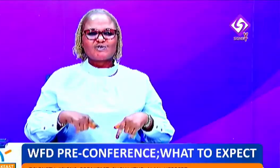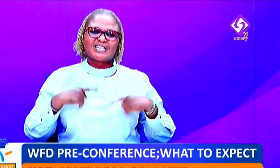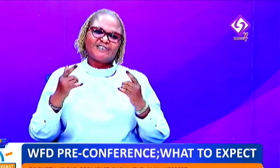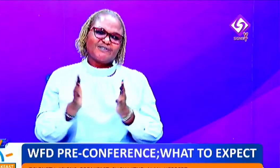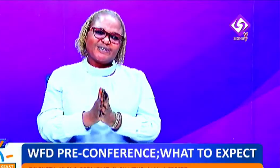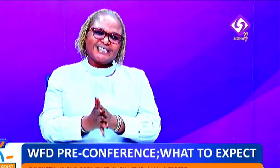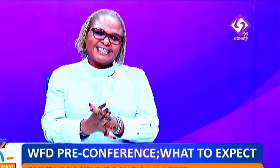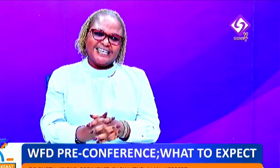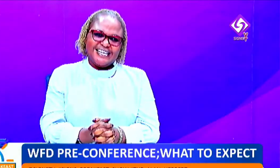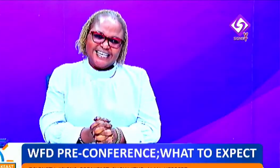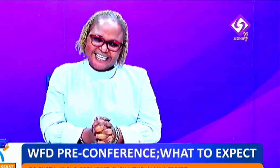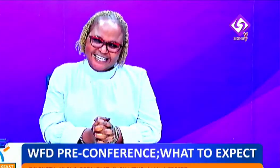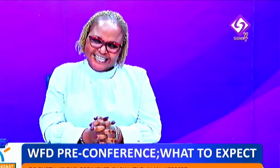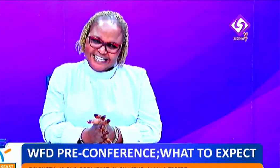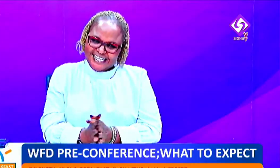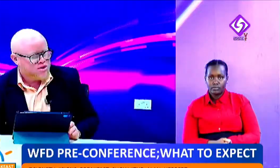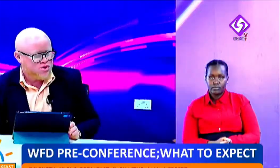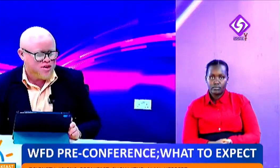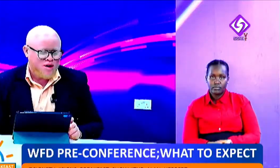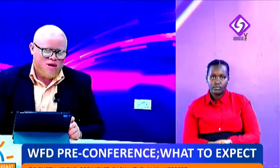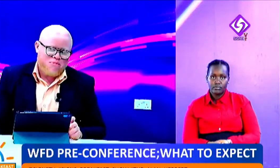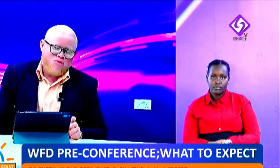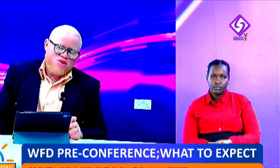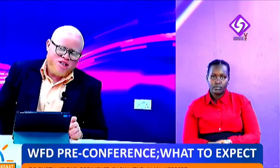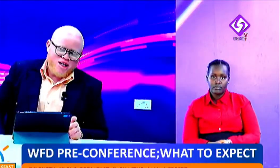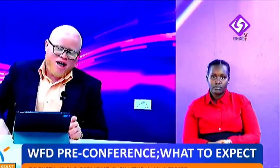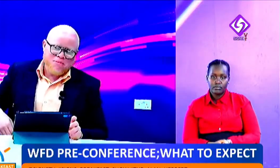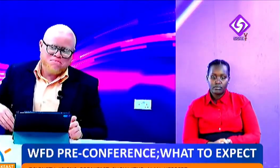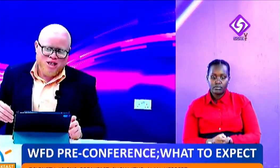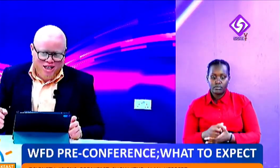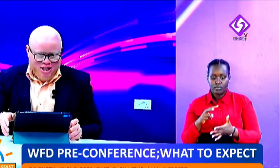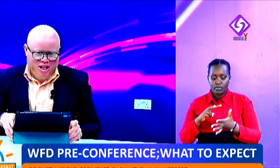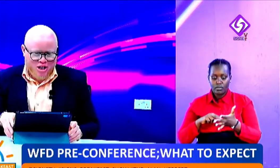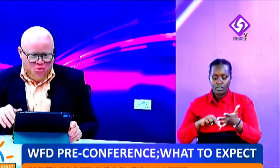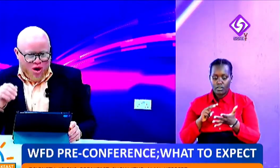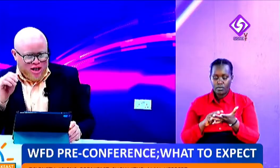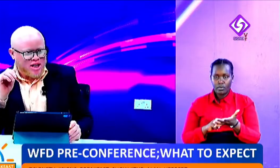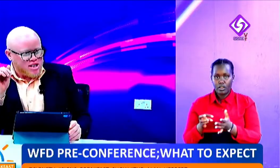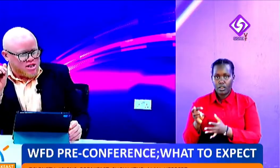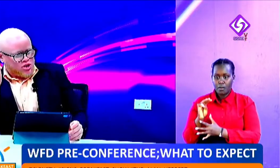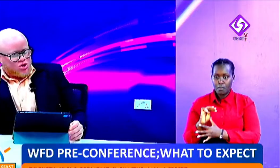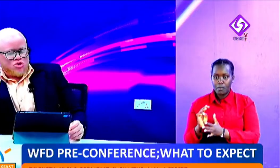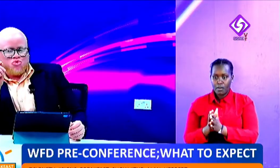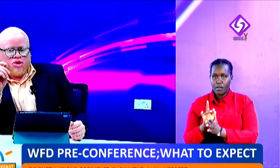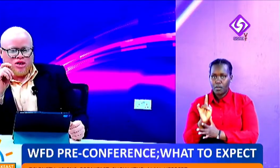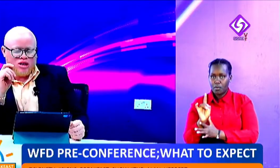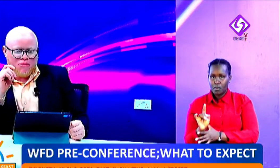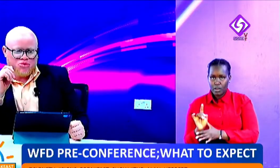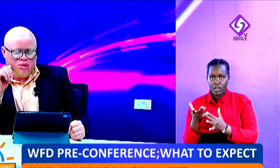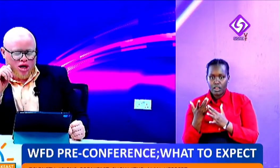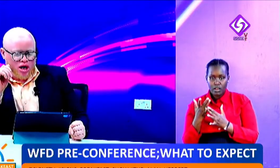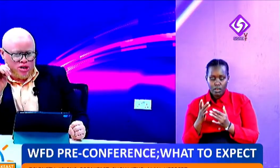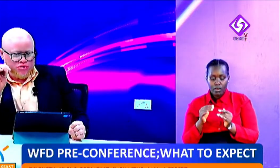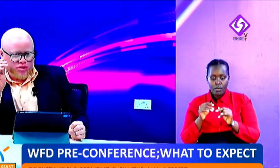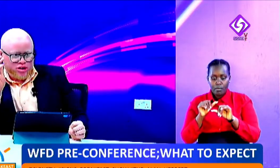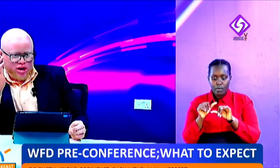that we are trying to live with. I'm reading 1,000,001 intersections when it comes to being a